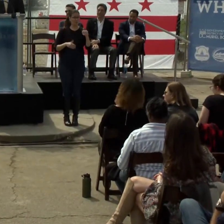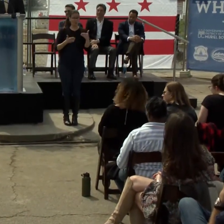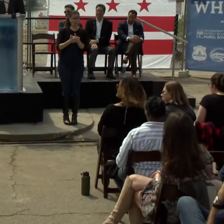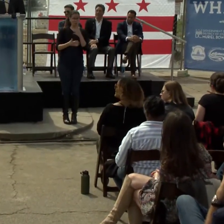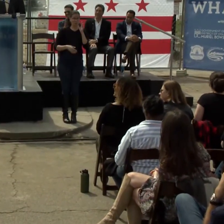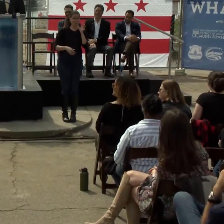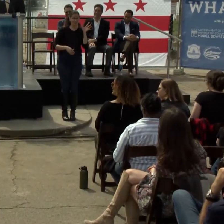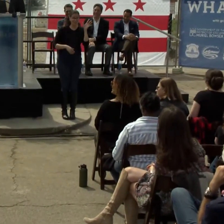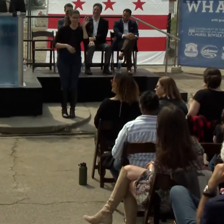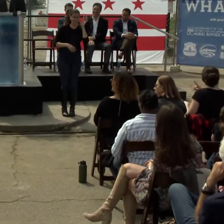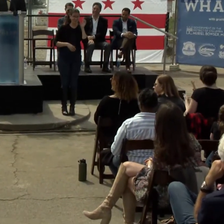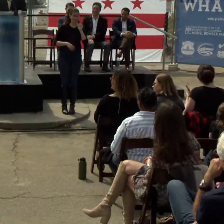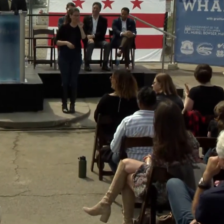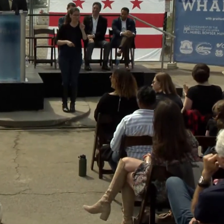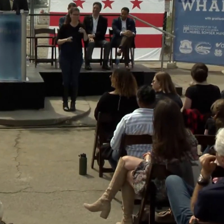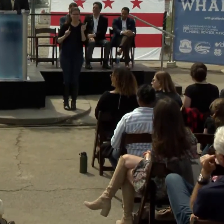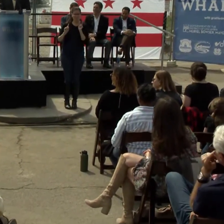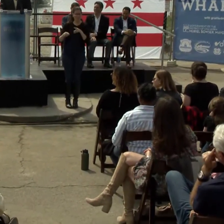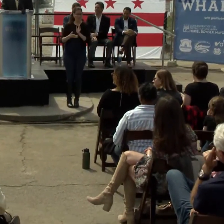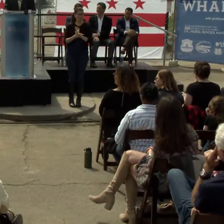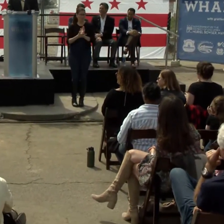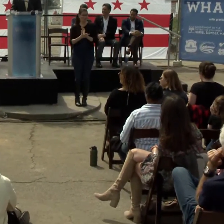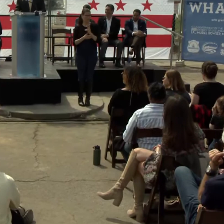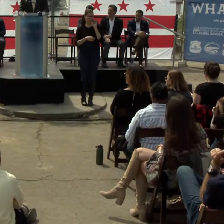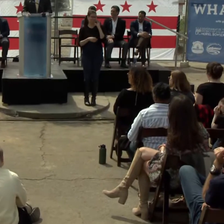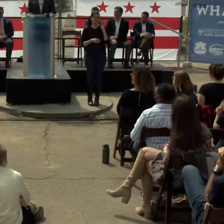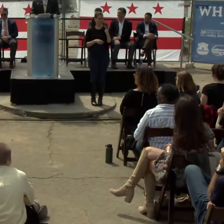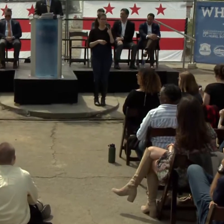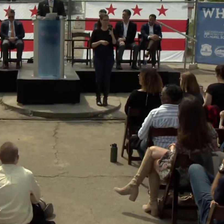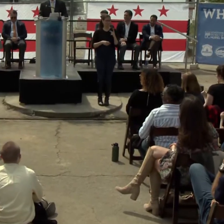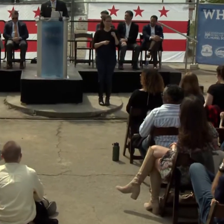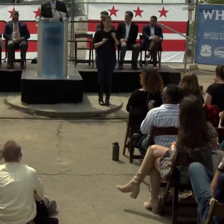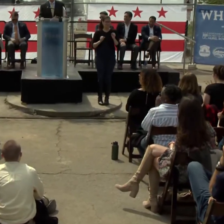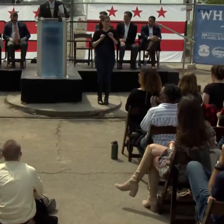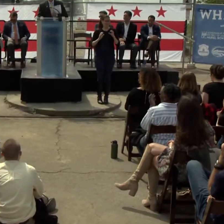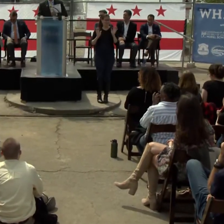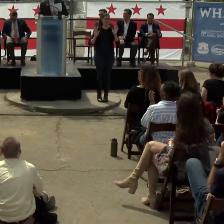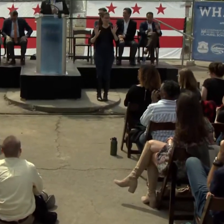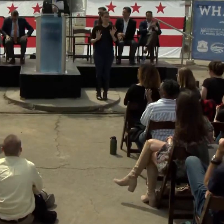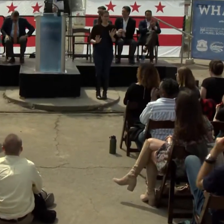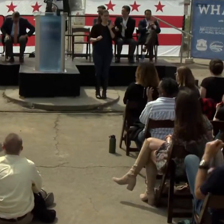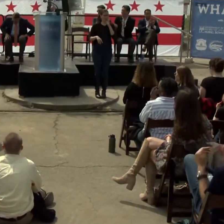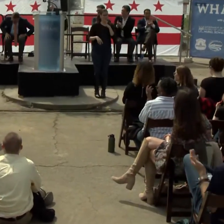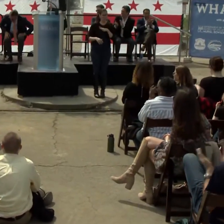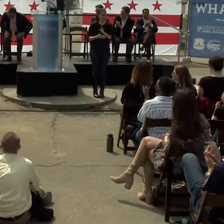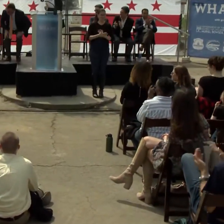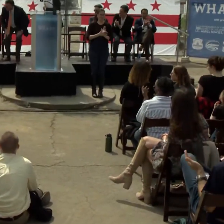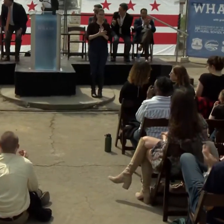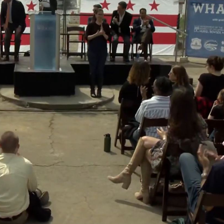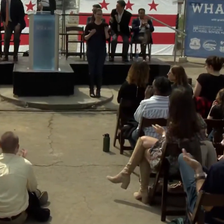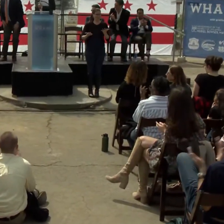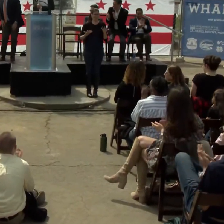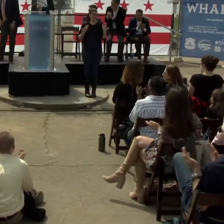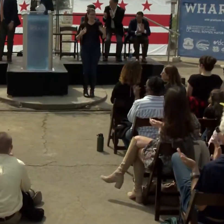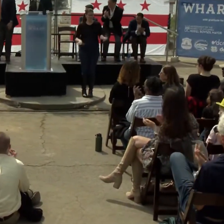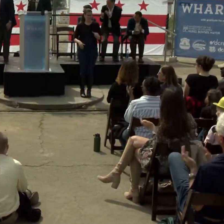Woman. She's right here with us. Please. The Honorable Muriel Bowser.